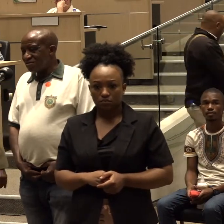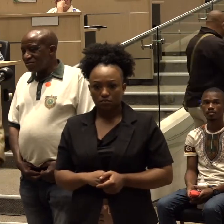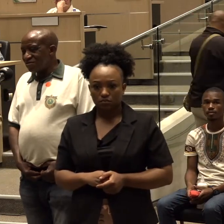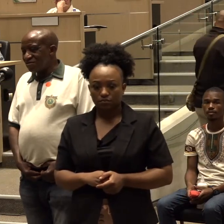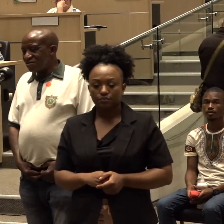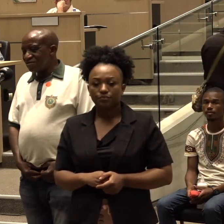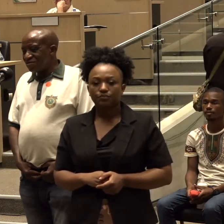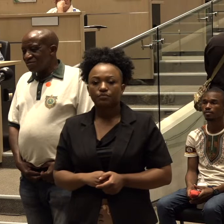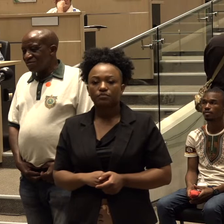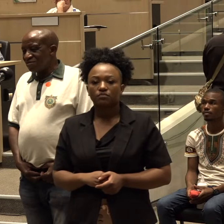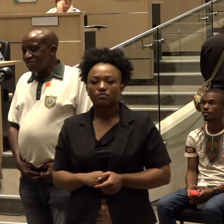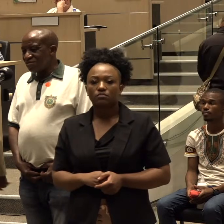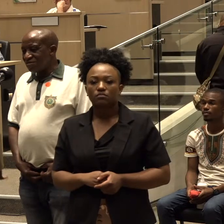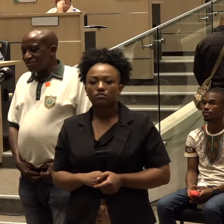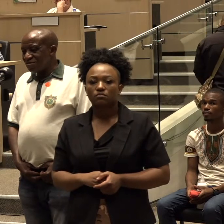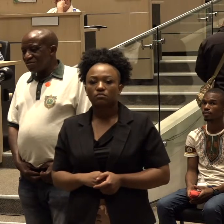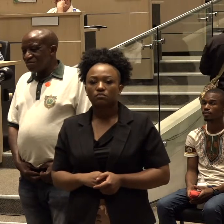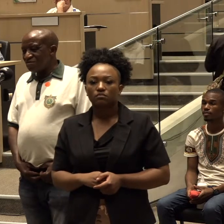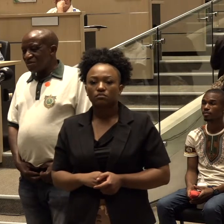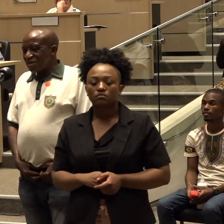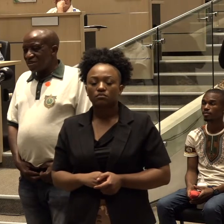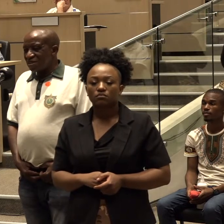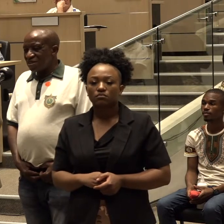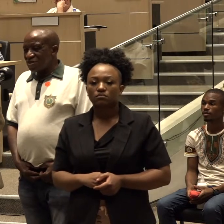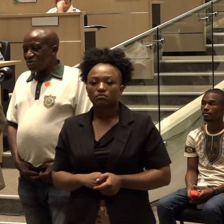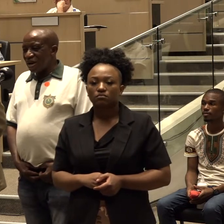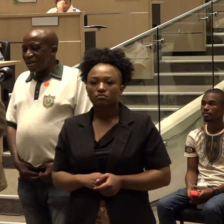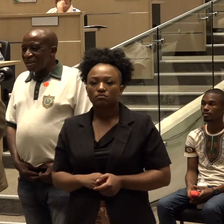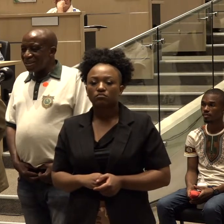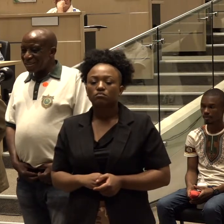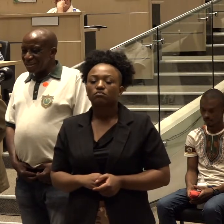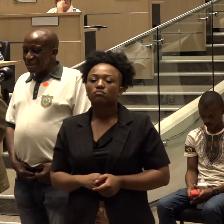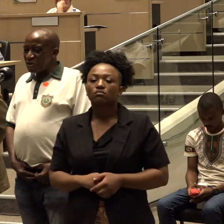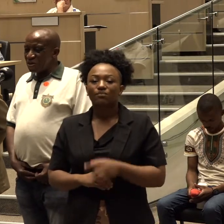of goods and people again